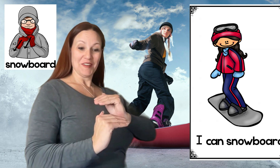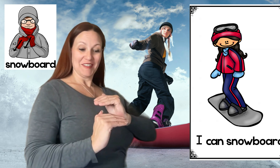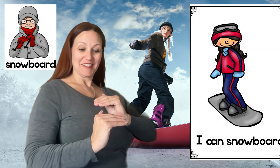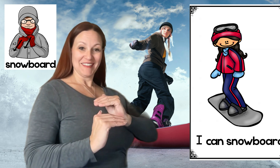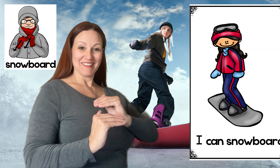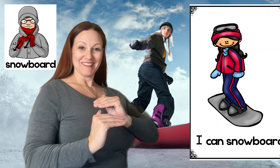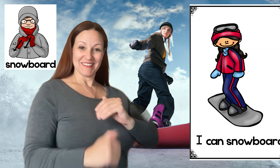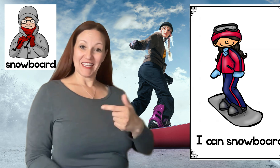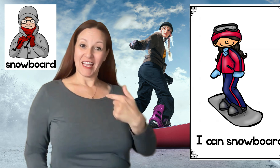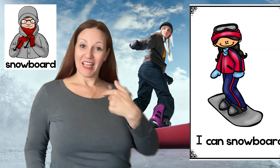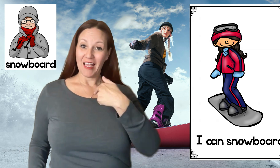Snowboard.